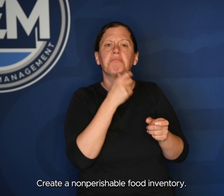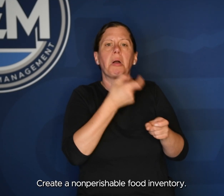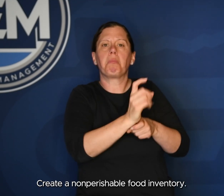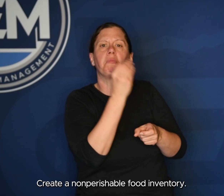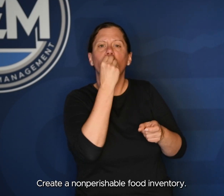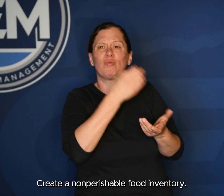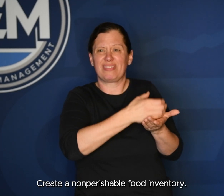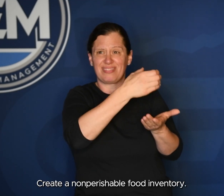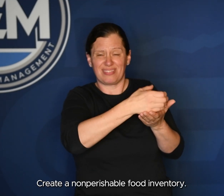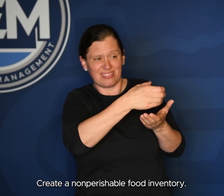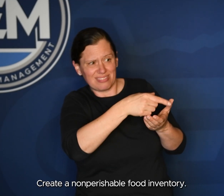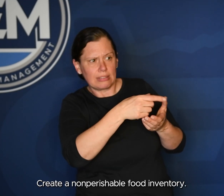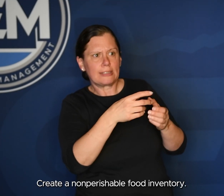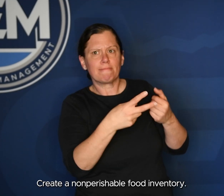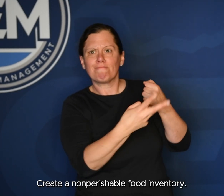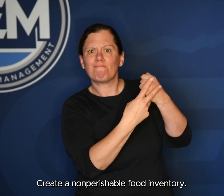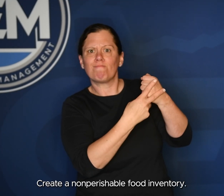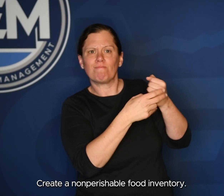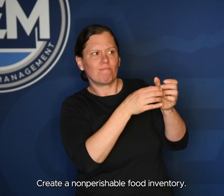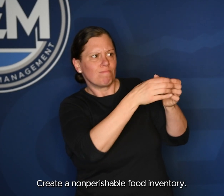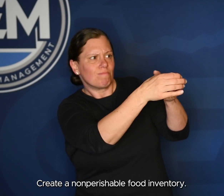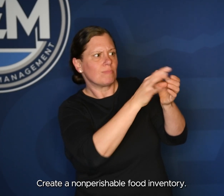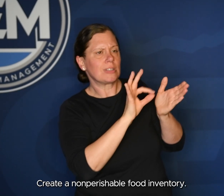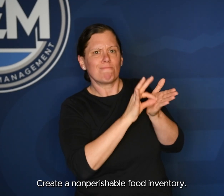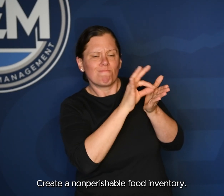Create a non-perishable food inventory.